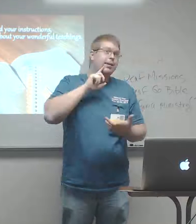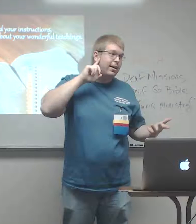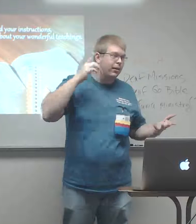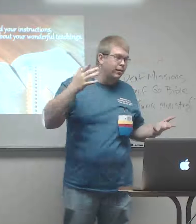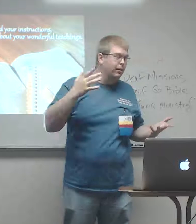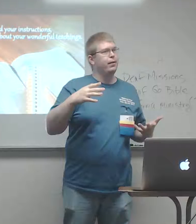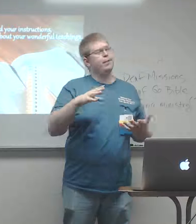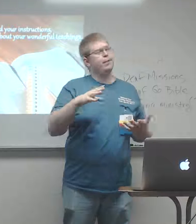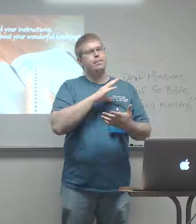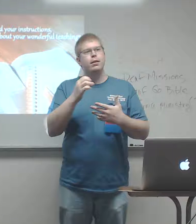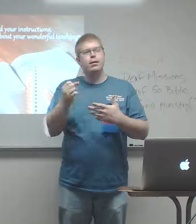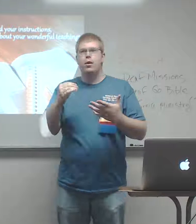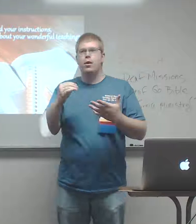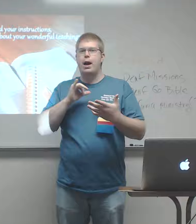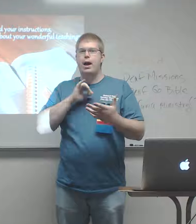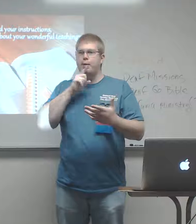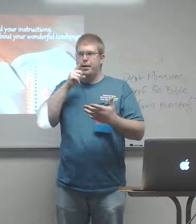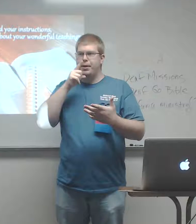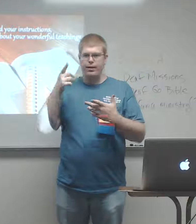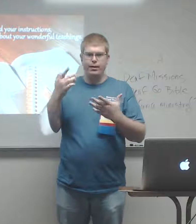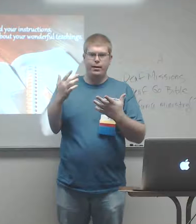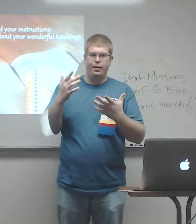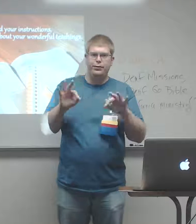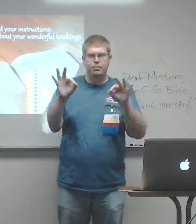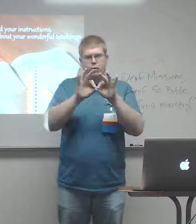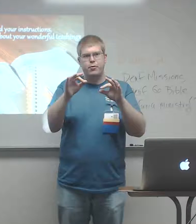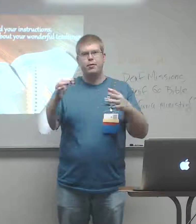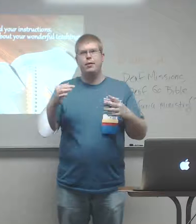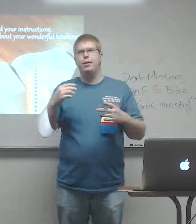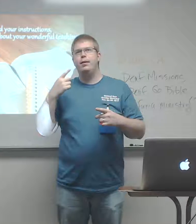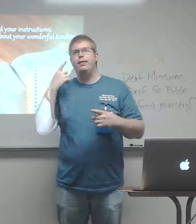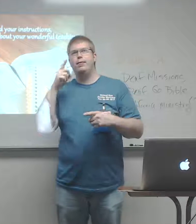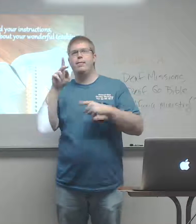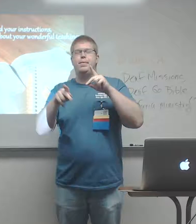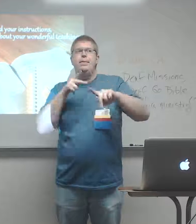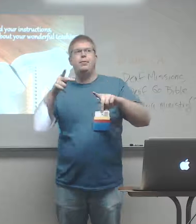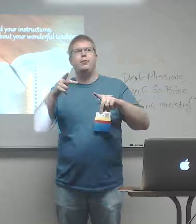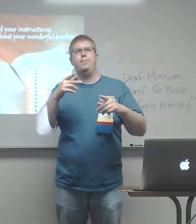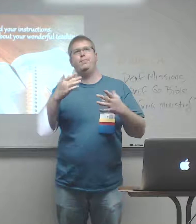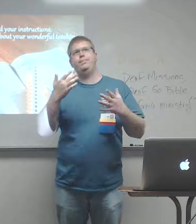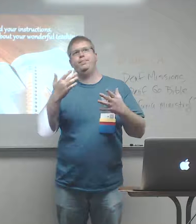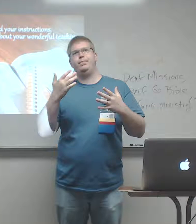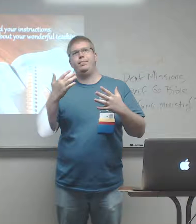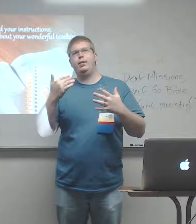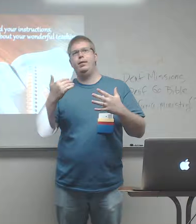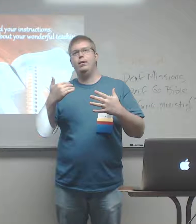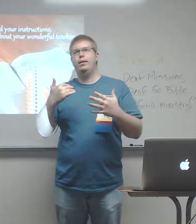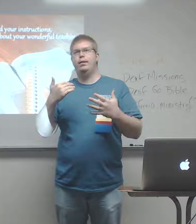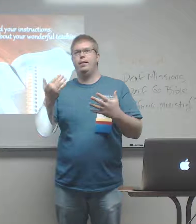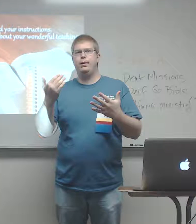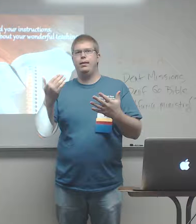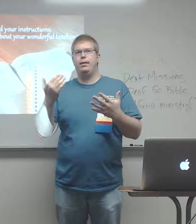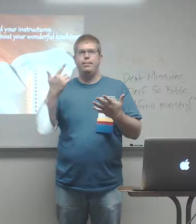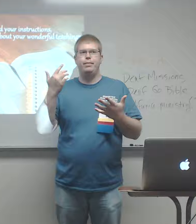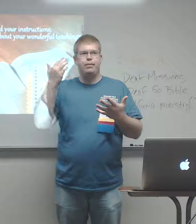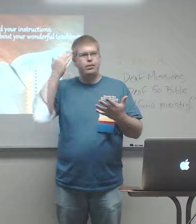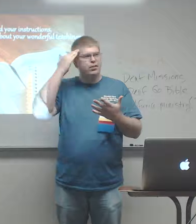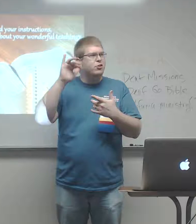deaf. So I really think it's important for people to